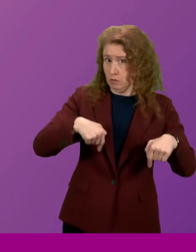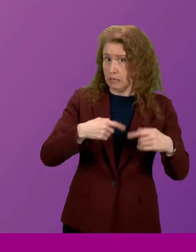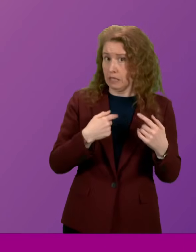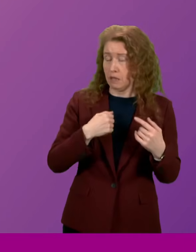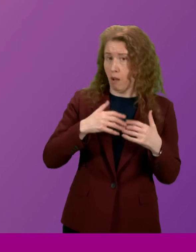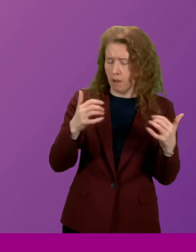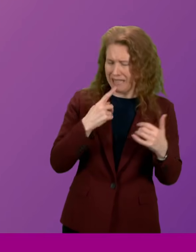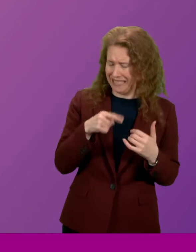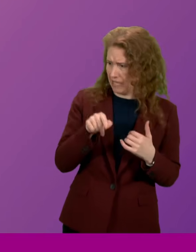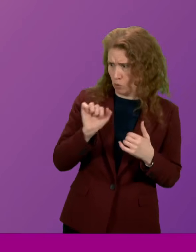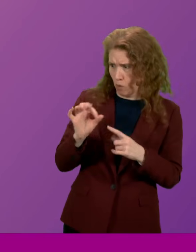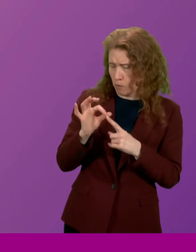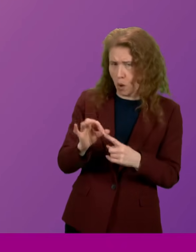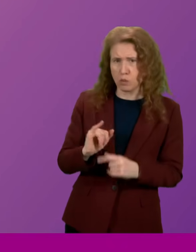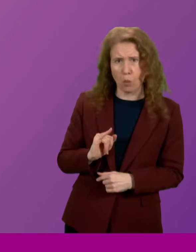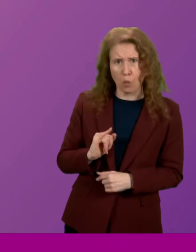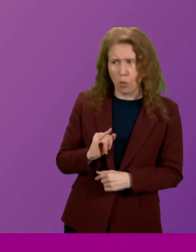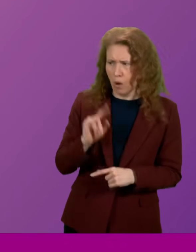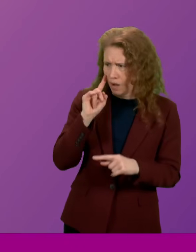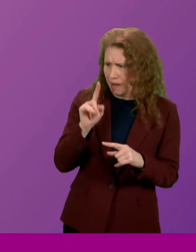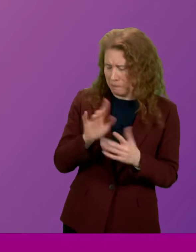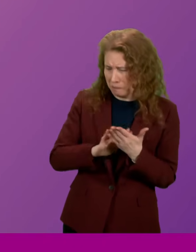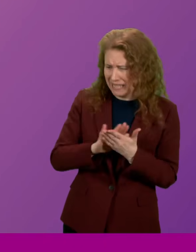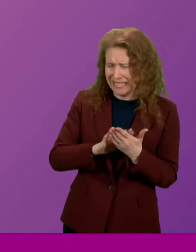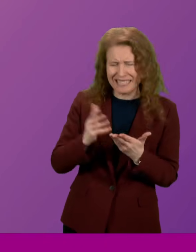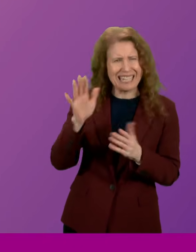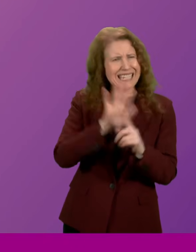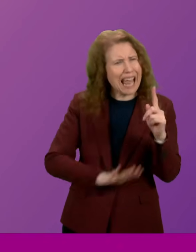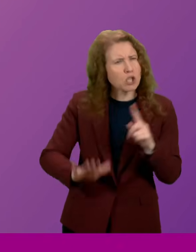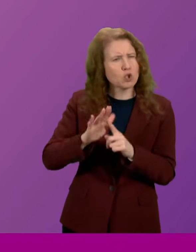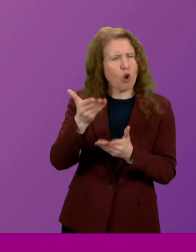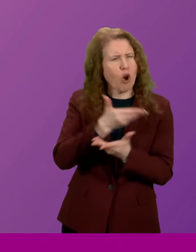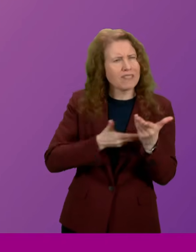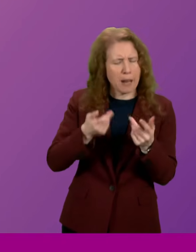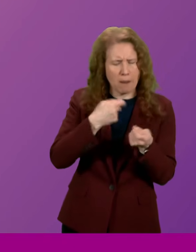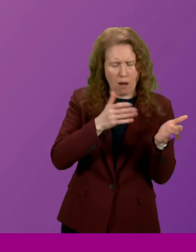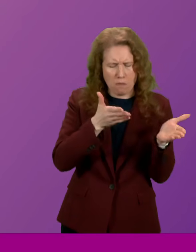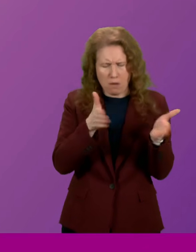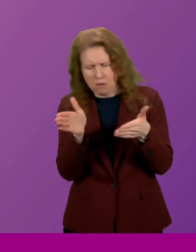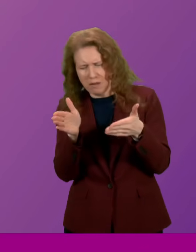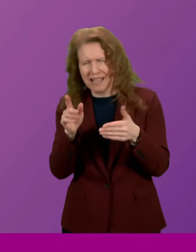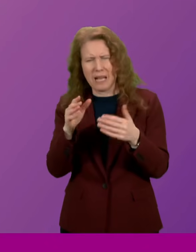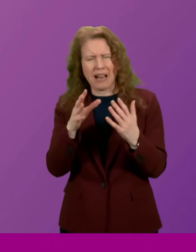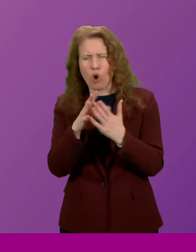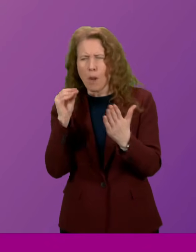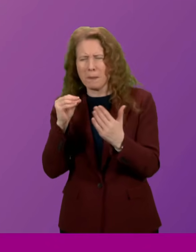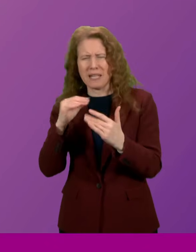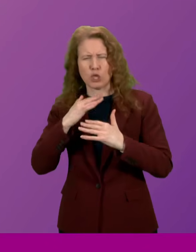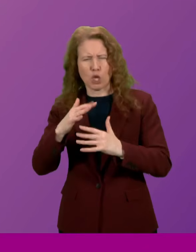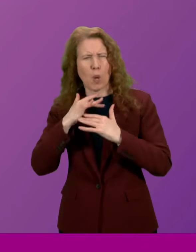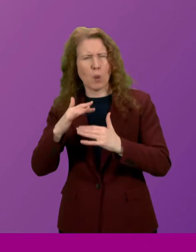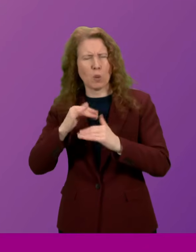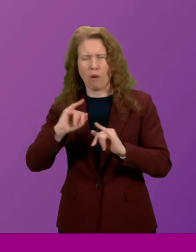that these proposals risk pushing the national conversation into dangerous territory by mirroring the language and tone of the far